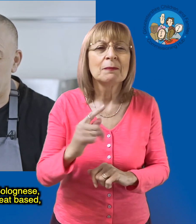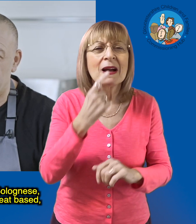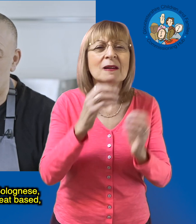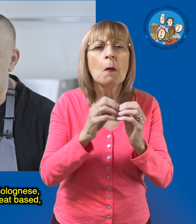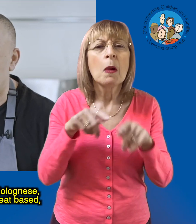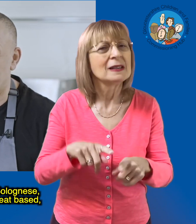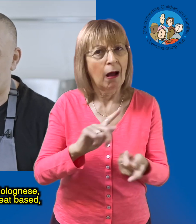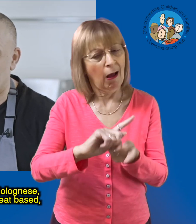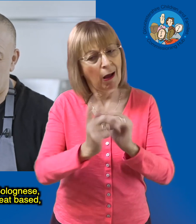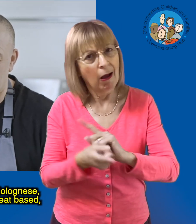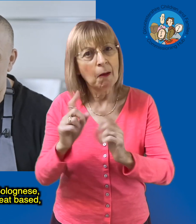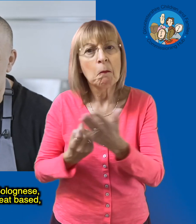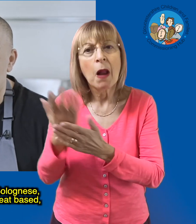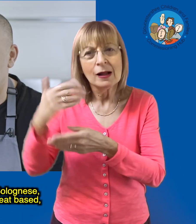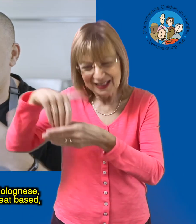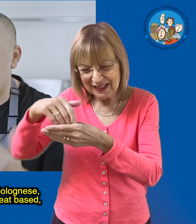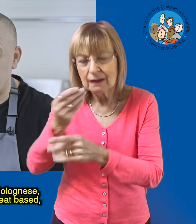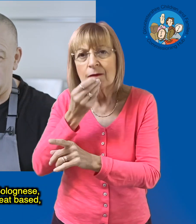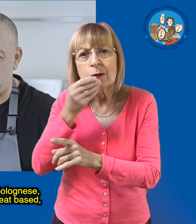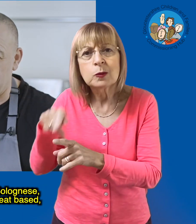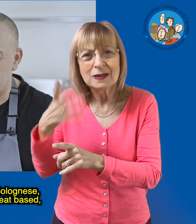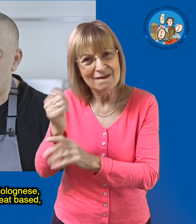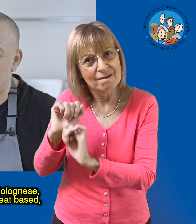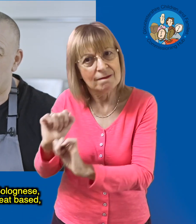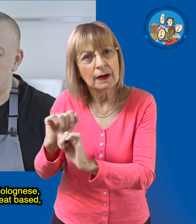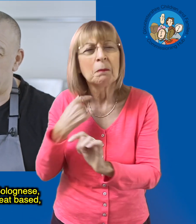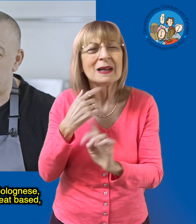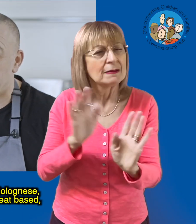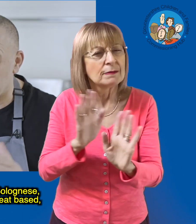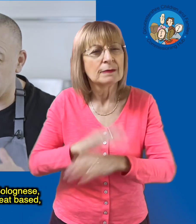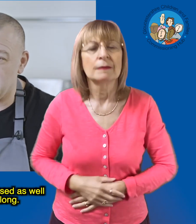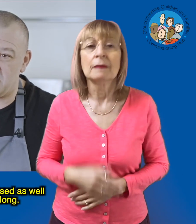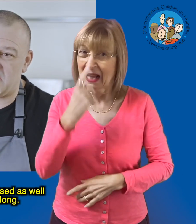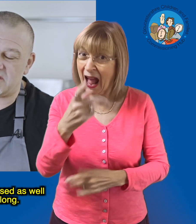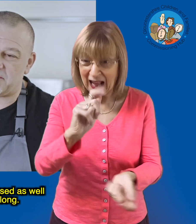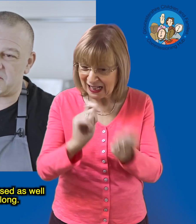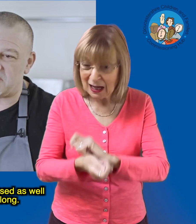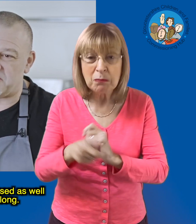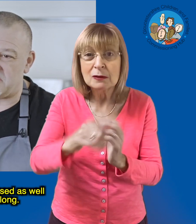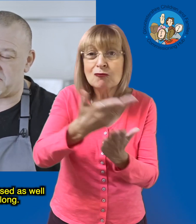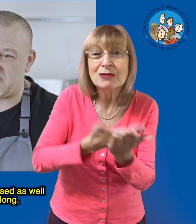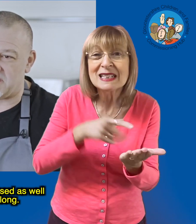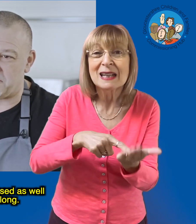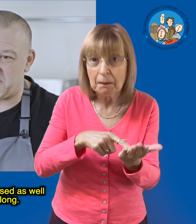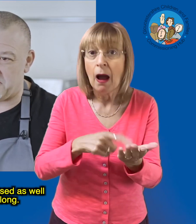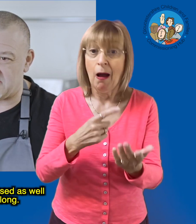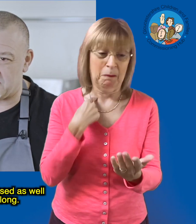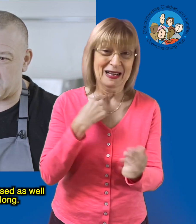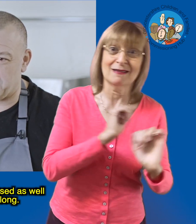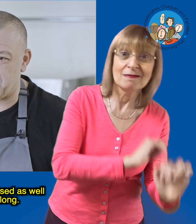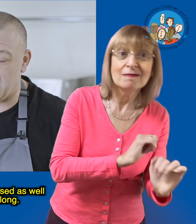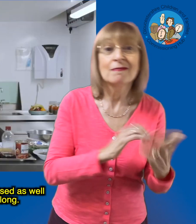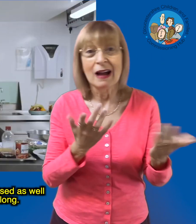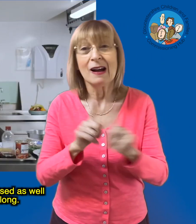household favourite of spaghetti bolognese. So this is going to be plant-based rather than meat-based, but you can adapt this recipe to make it meat-based